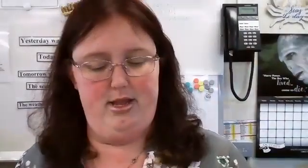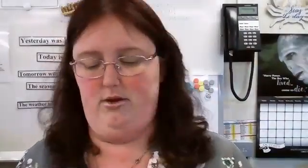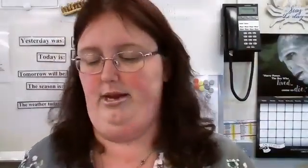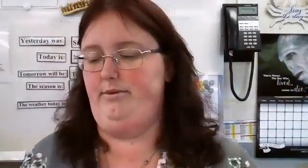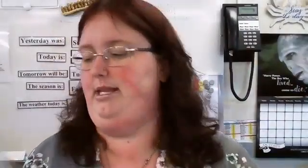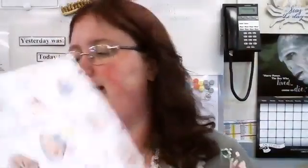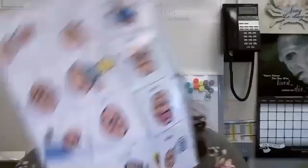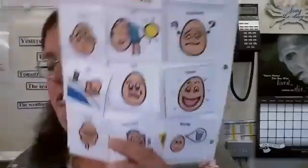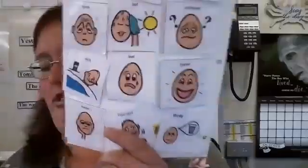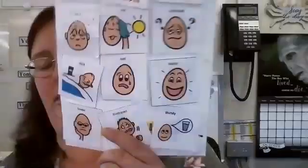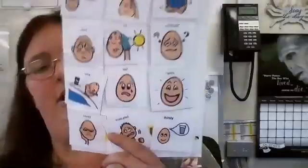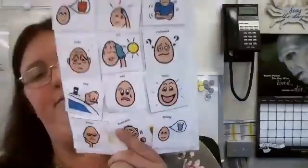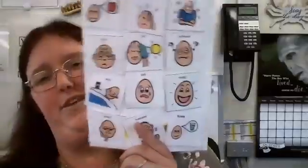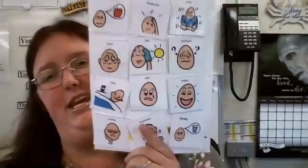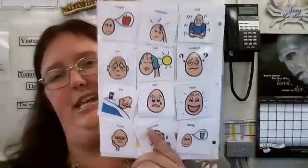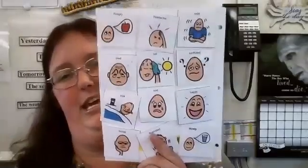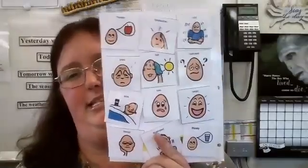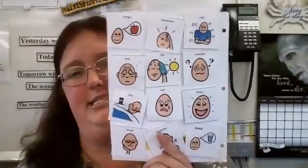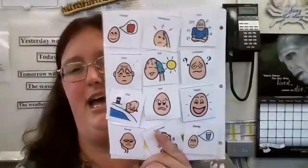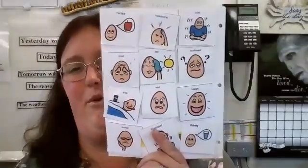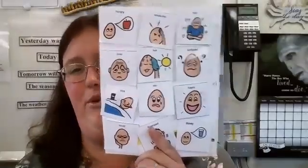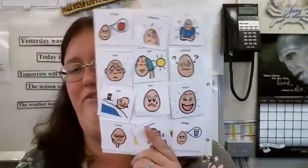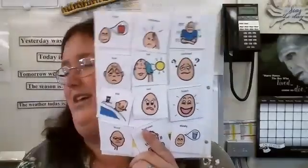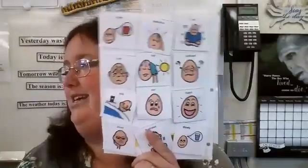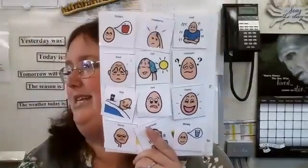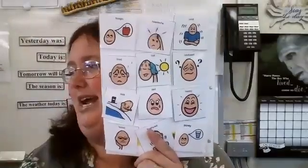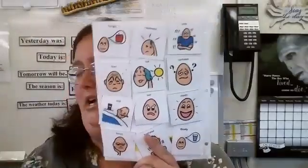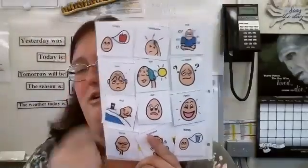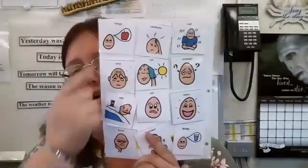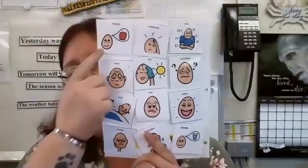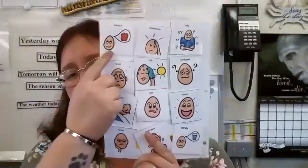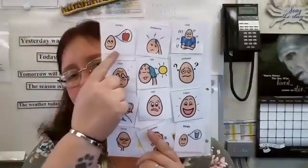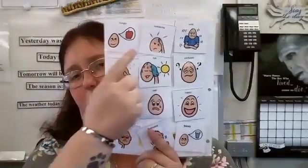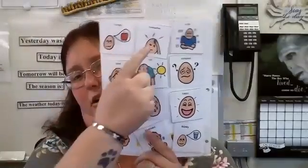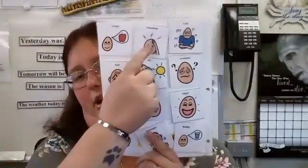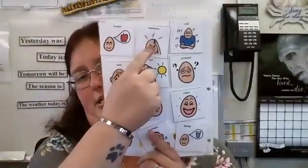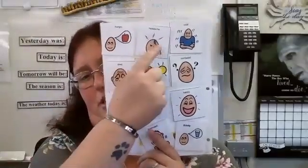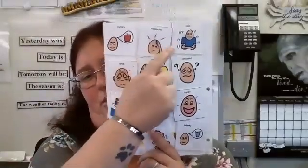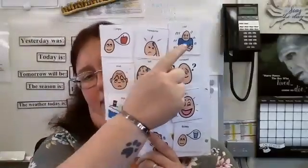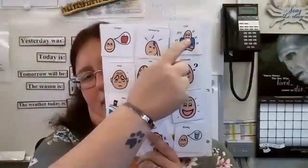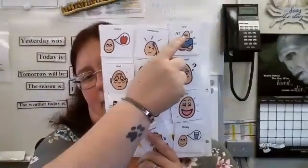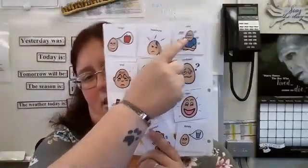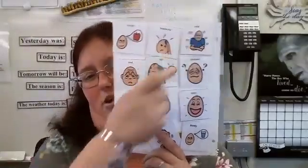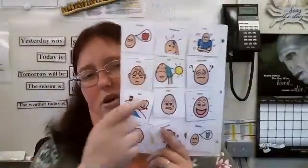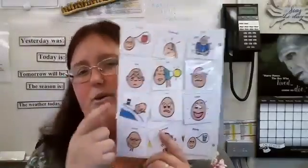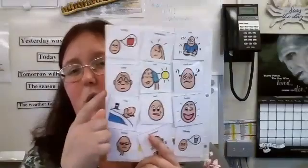All right, with that, let's look at our feelings. How are you feeling today? Are you hungry? Do you have a headache? Are you